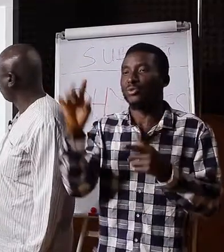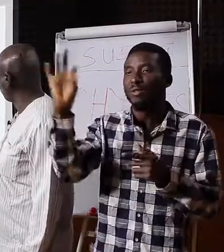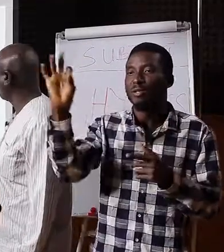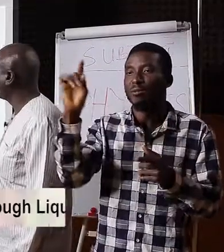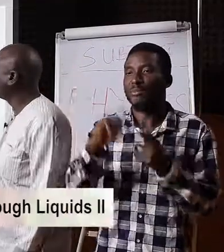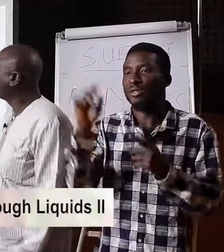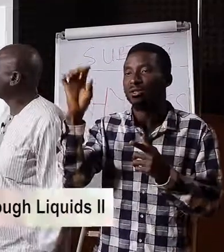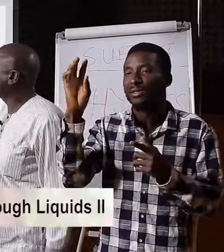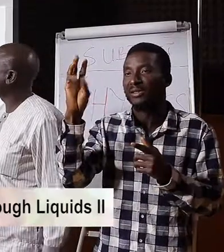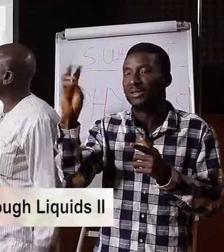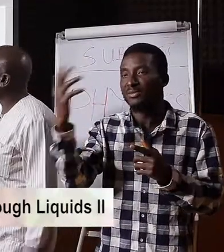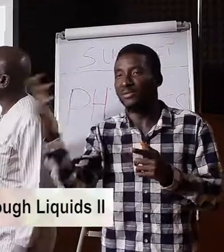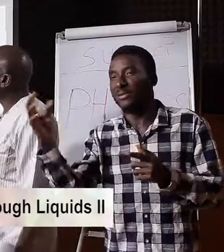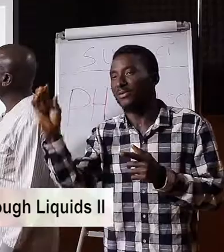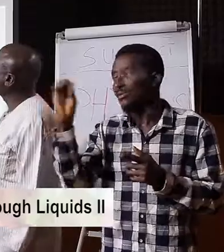96500 coulomb.